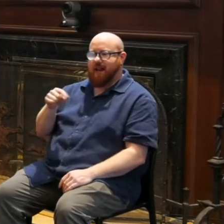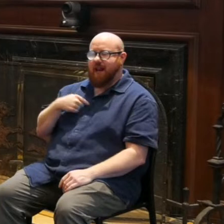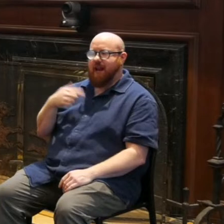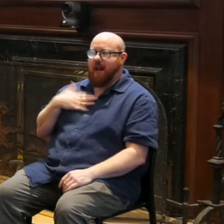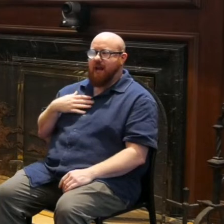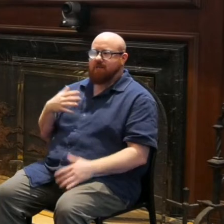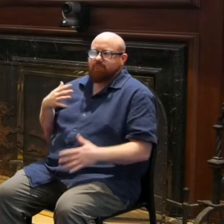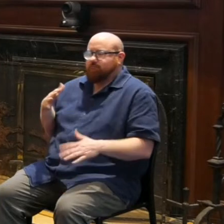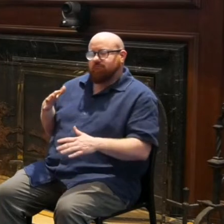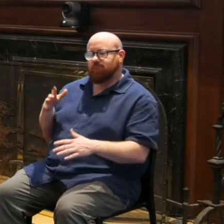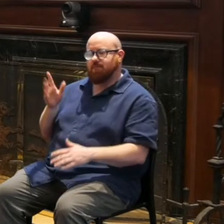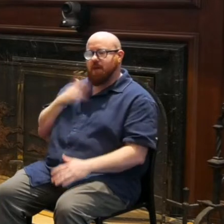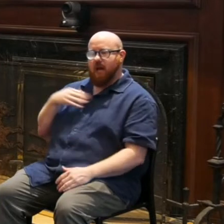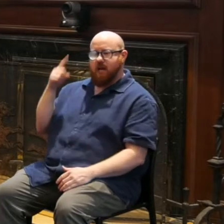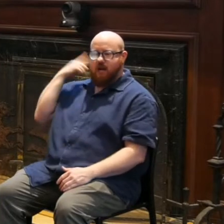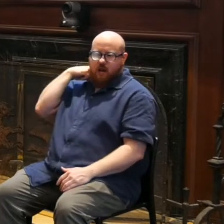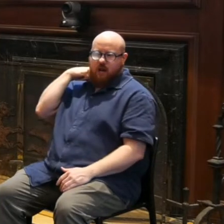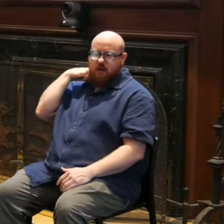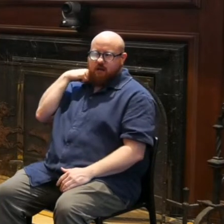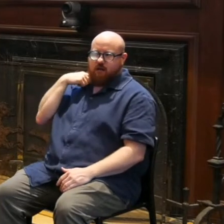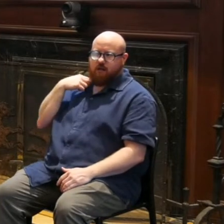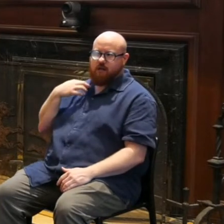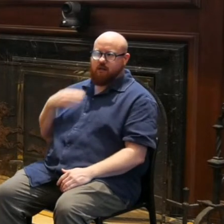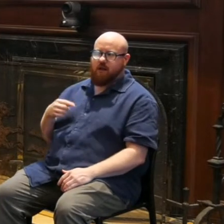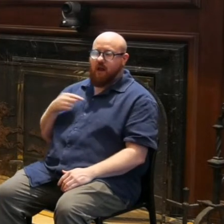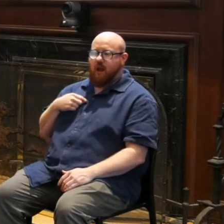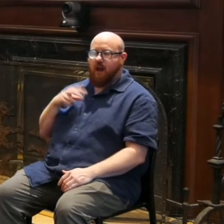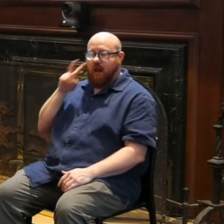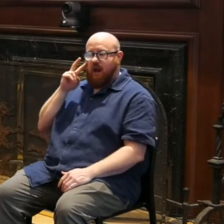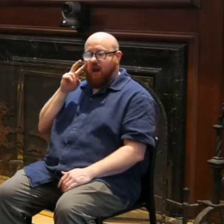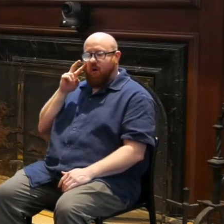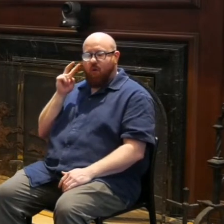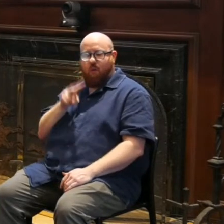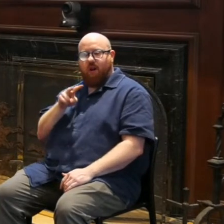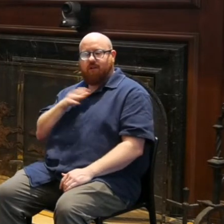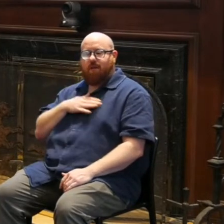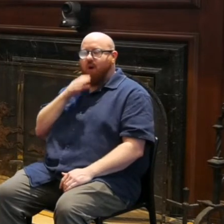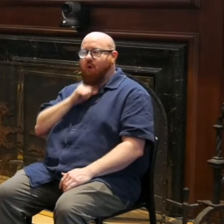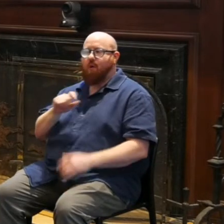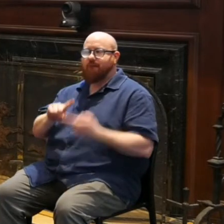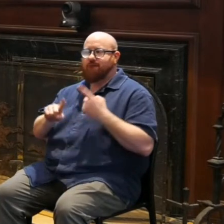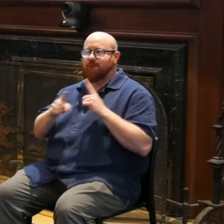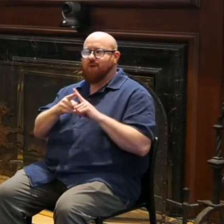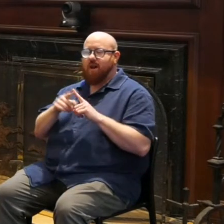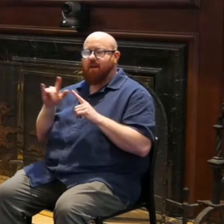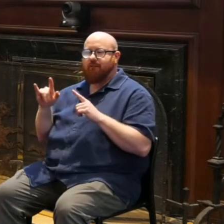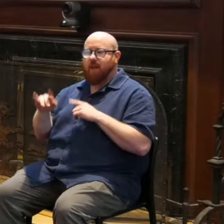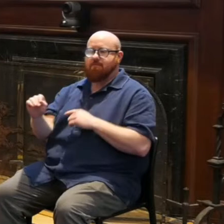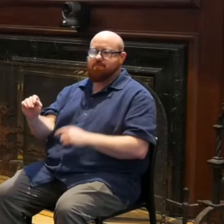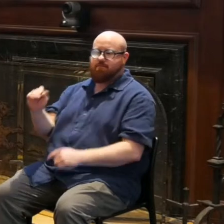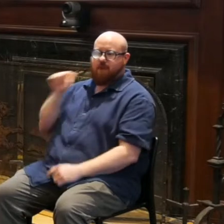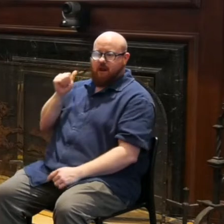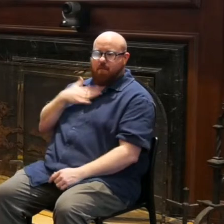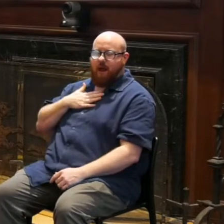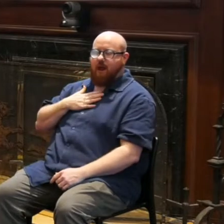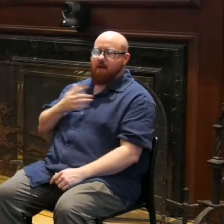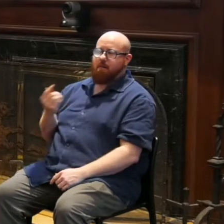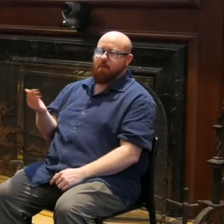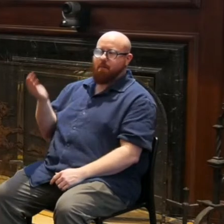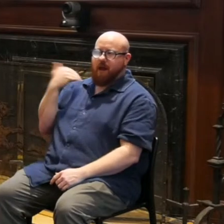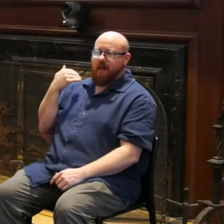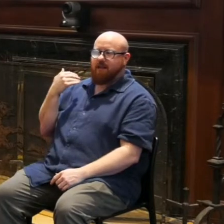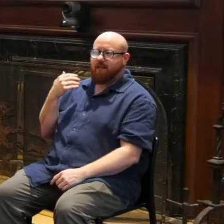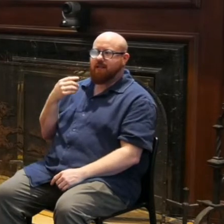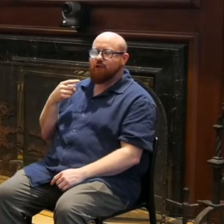my neck. I watched my old friend fly back into my past. And when she was out of my sight,